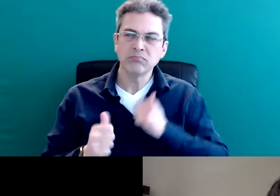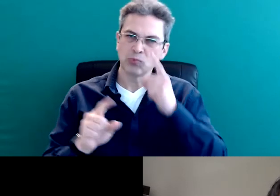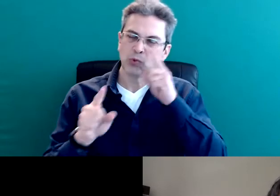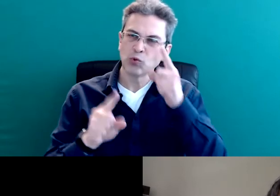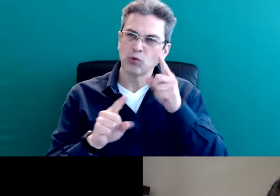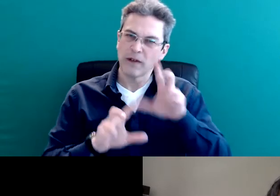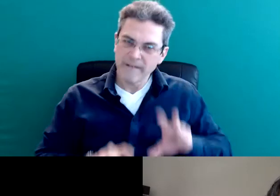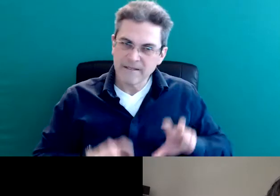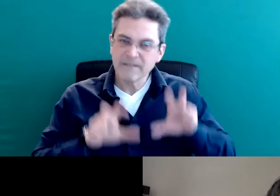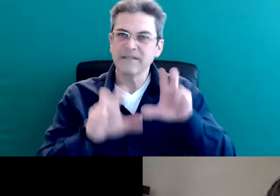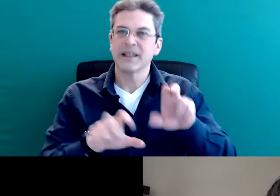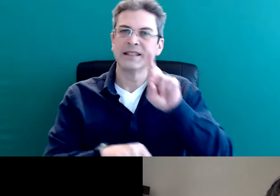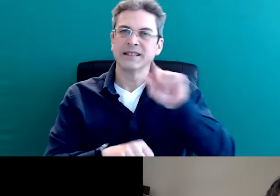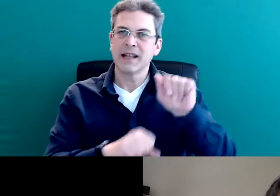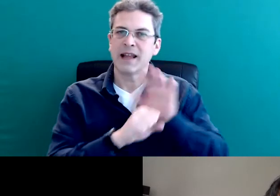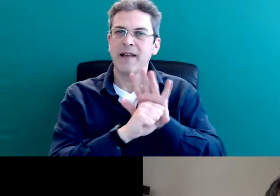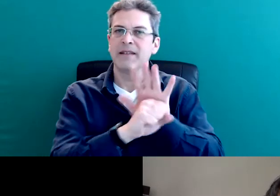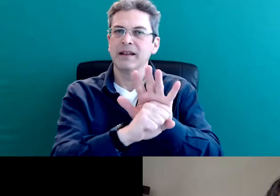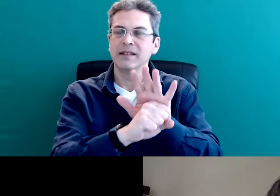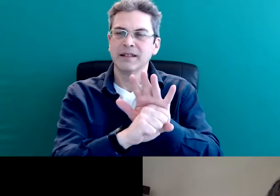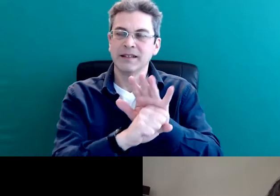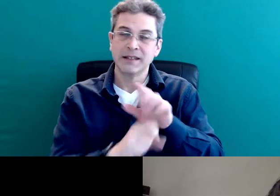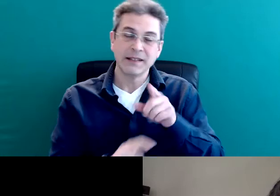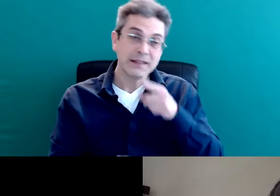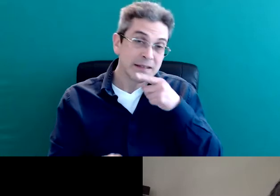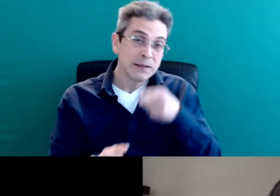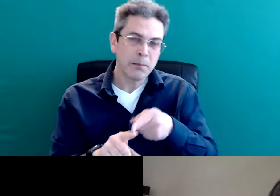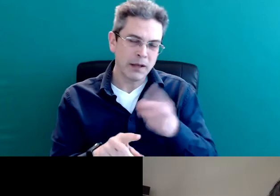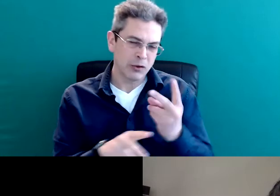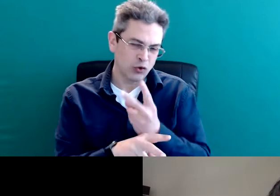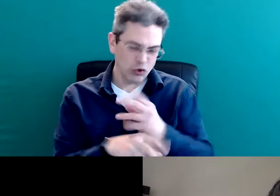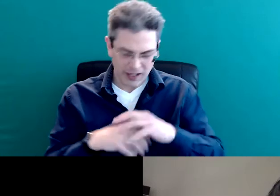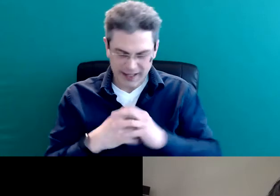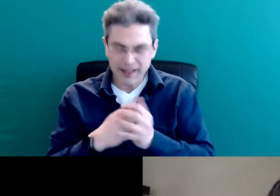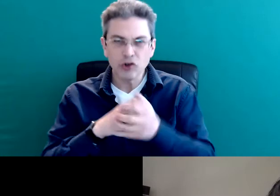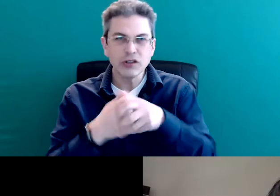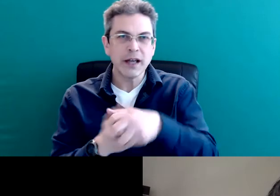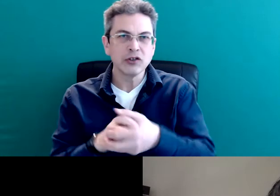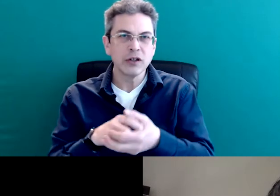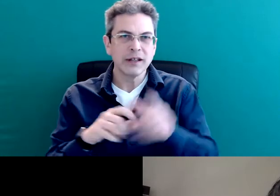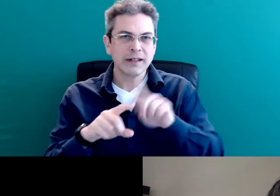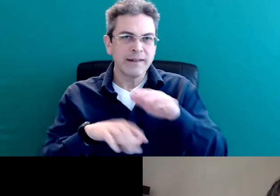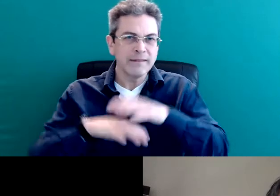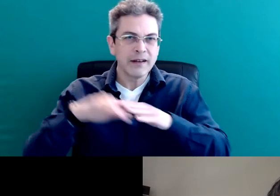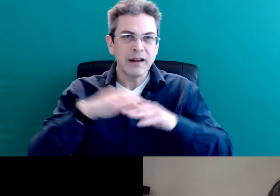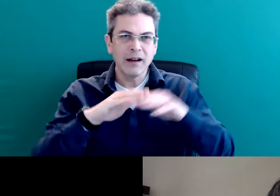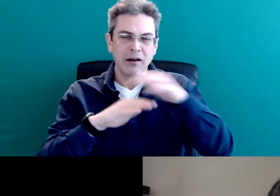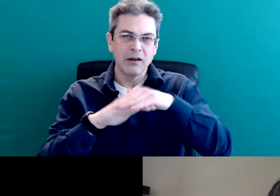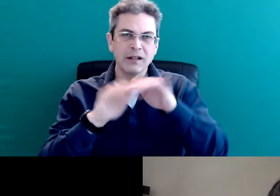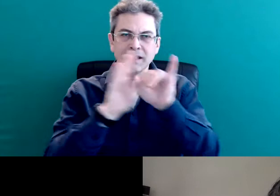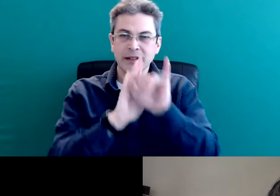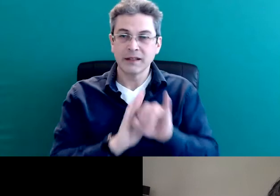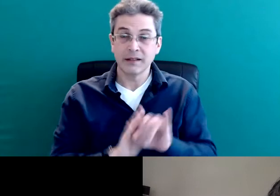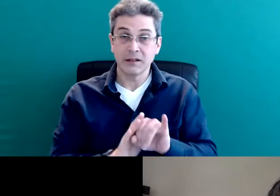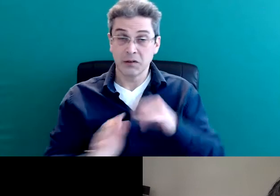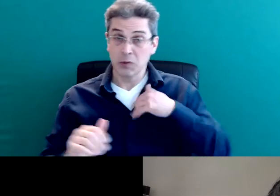in disability advocacy, especially evaluating intersectionality and the ways in which we can work together. I grew up as a